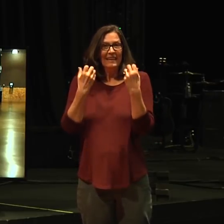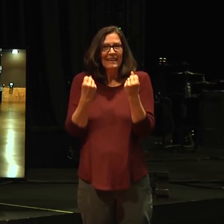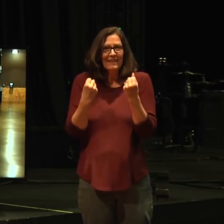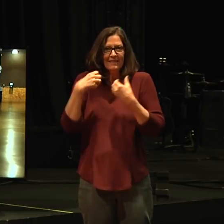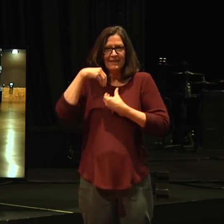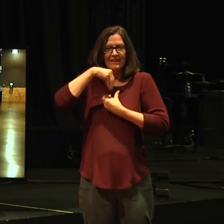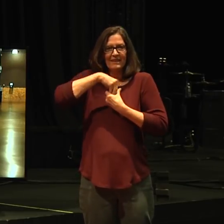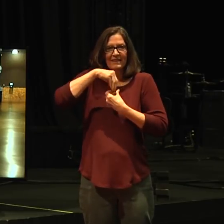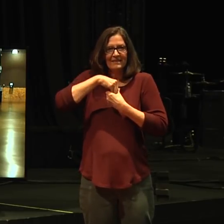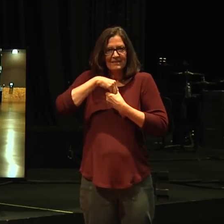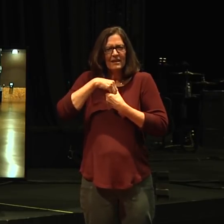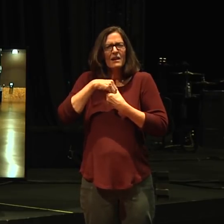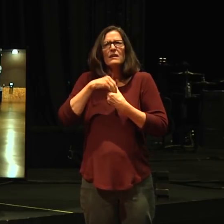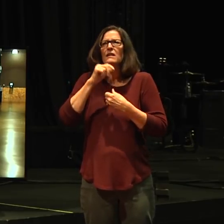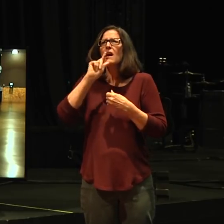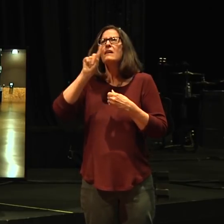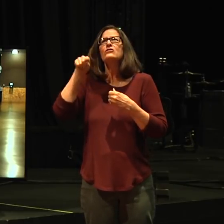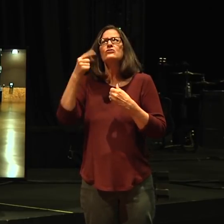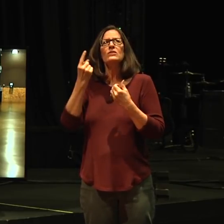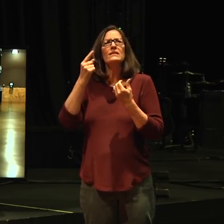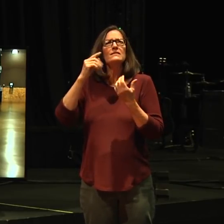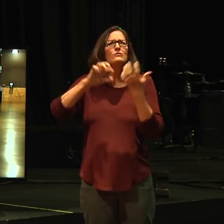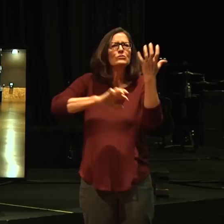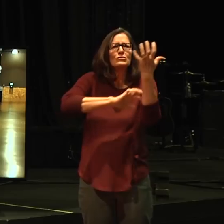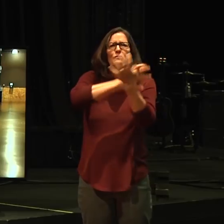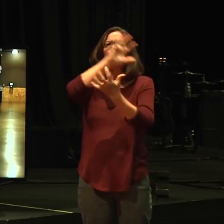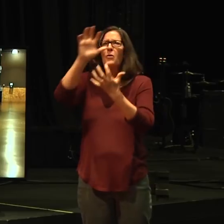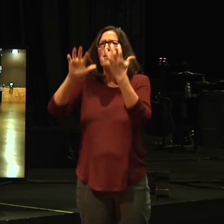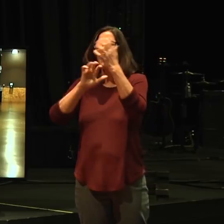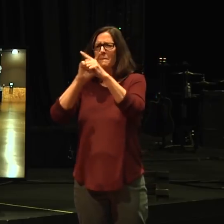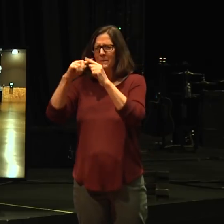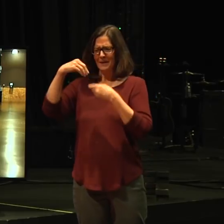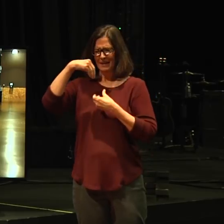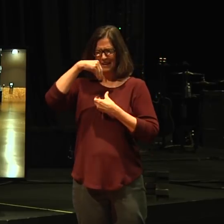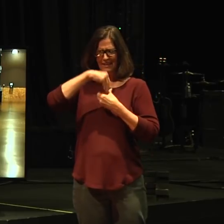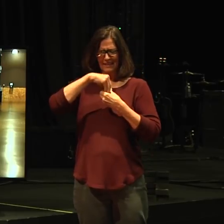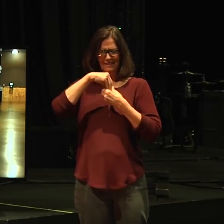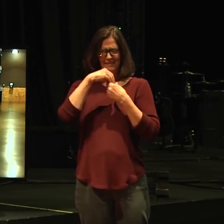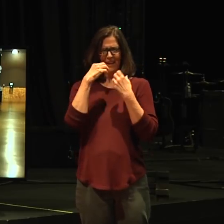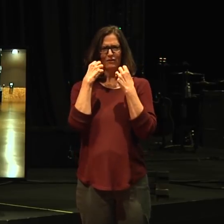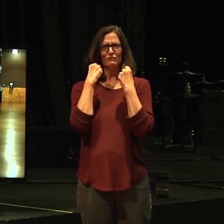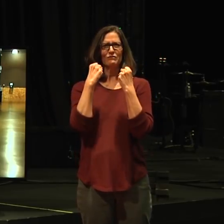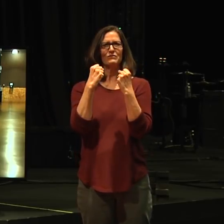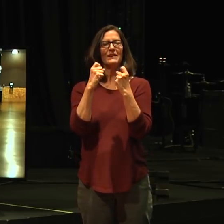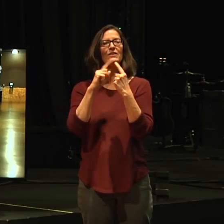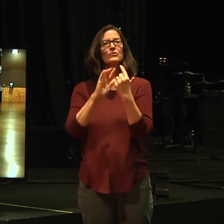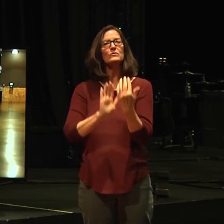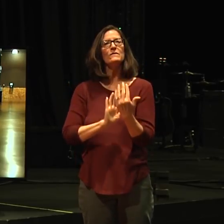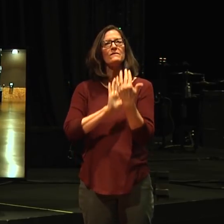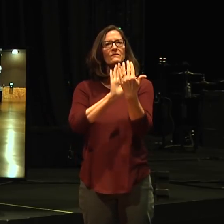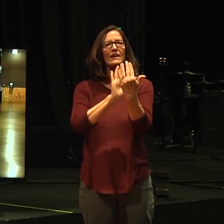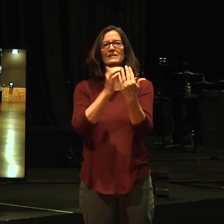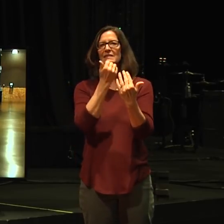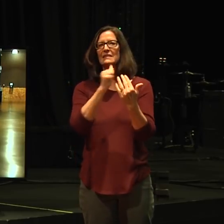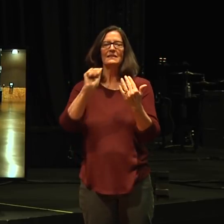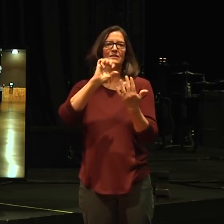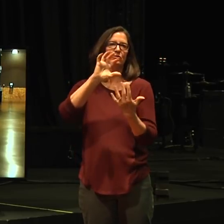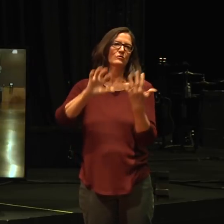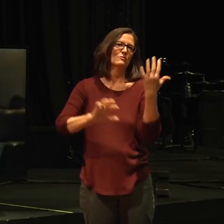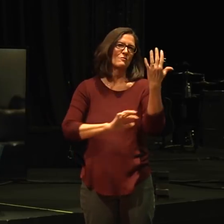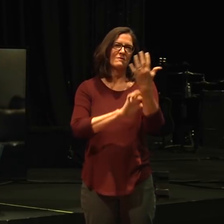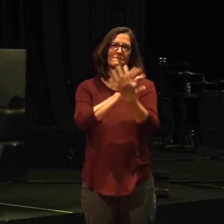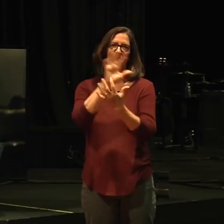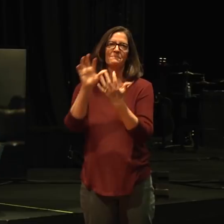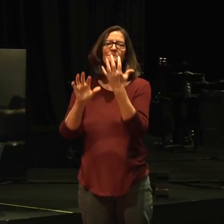just the storms, but giving you the strength on the inside to face whatever storm this world throws at you.